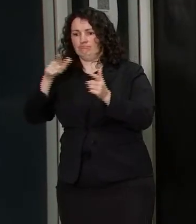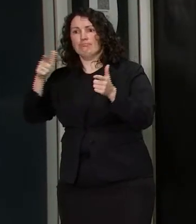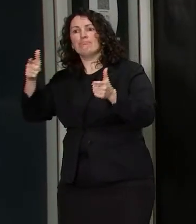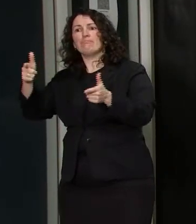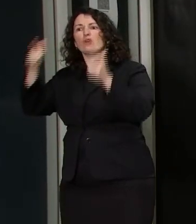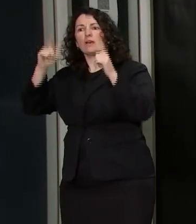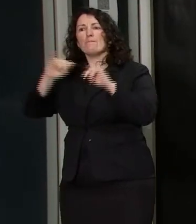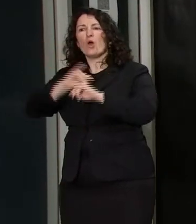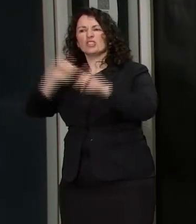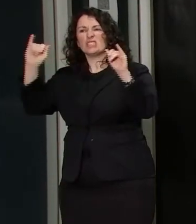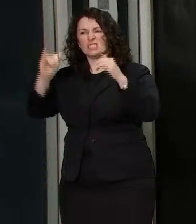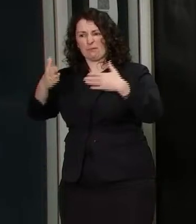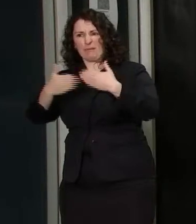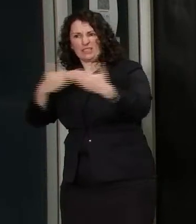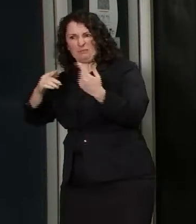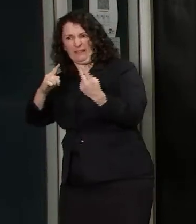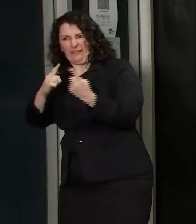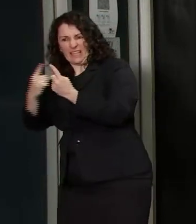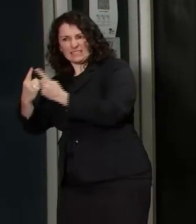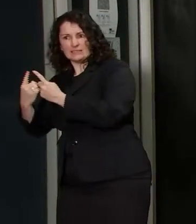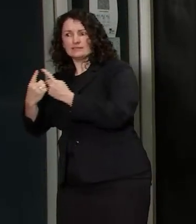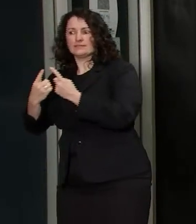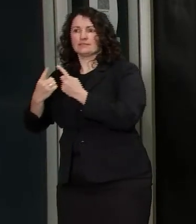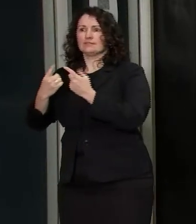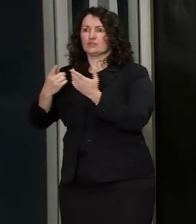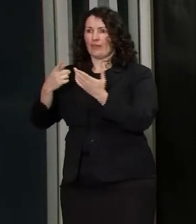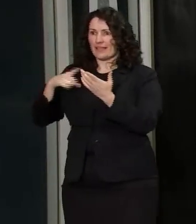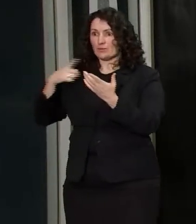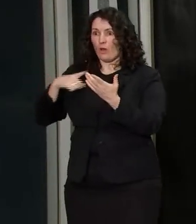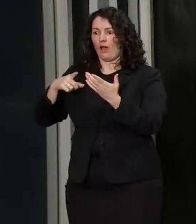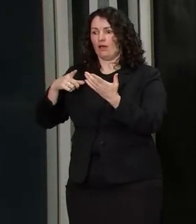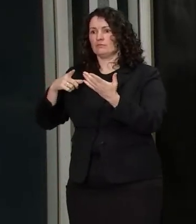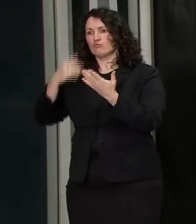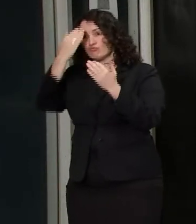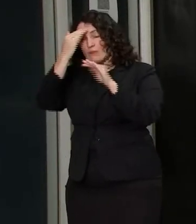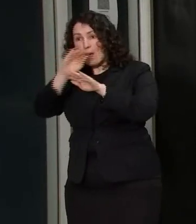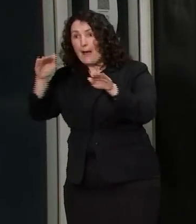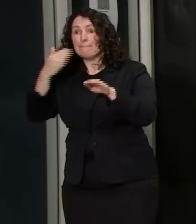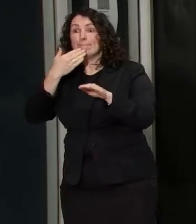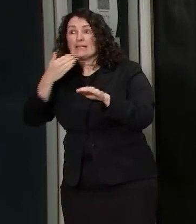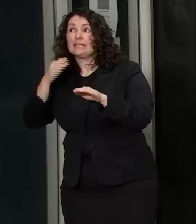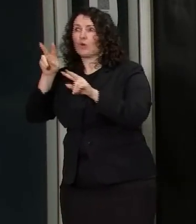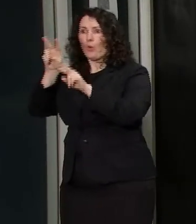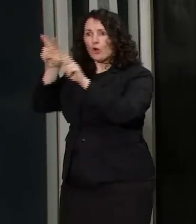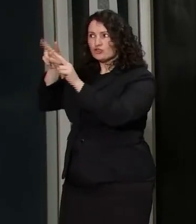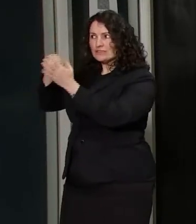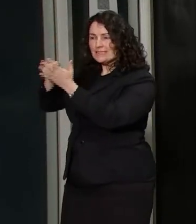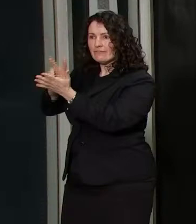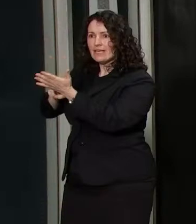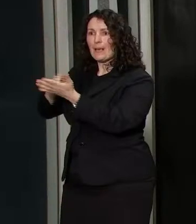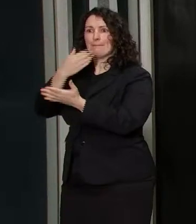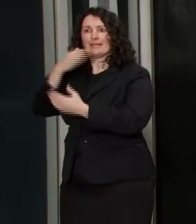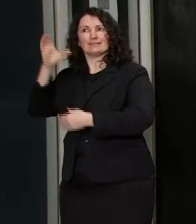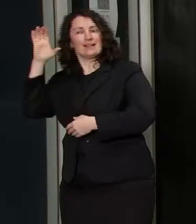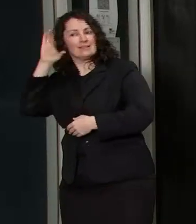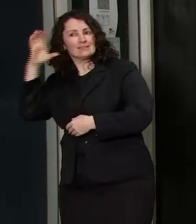circumstances. Make sure you're looking at the Emergency Vic app. You're keeping an eye out.